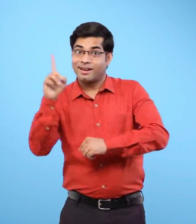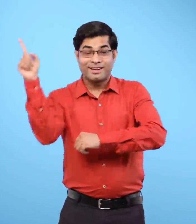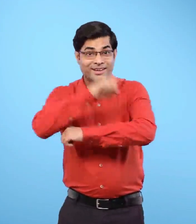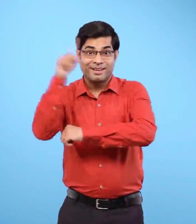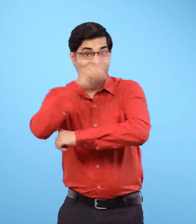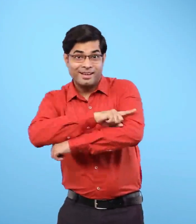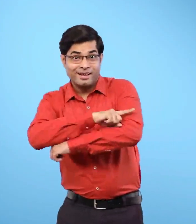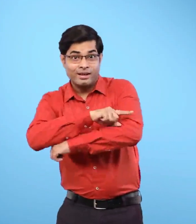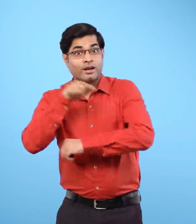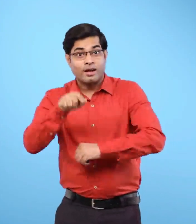7 months have 31.